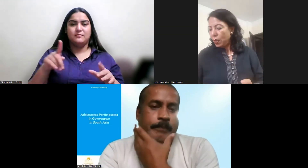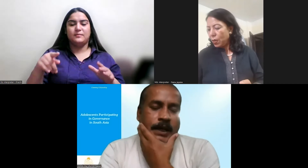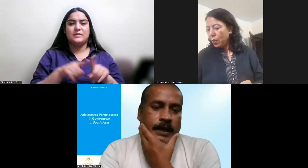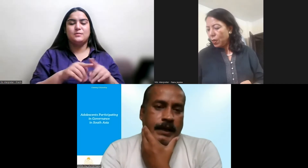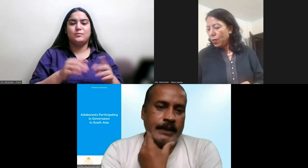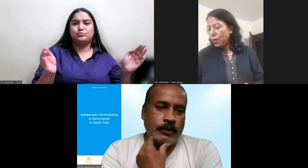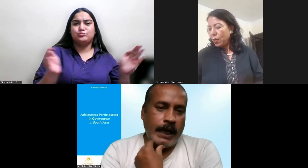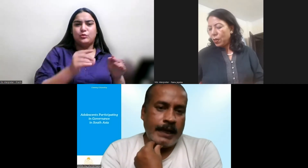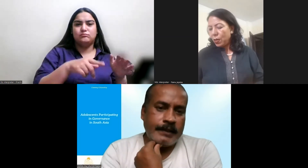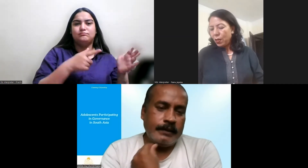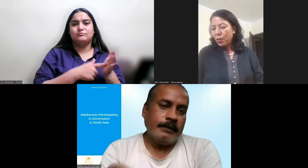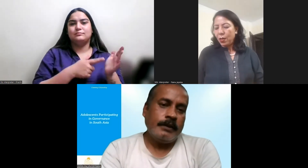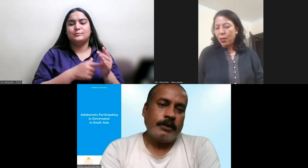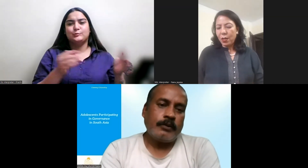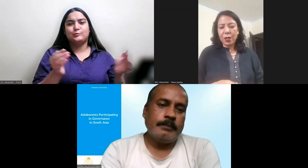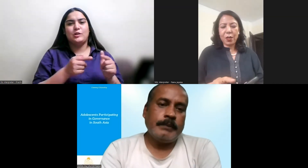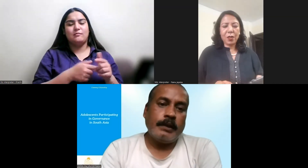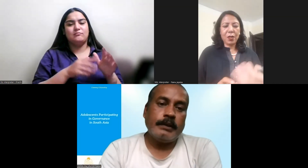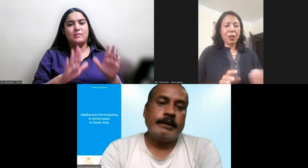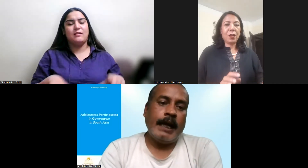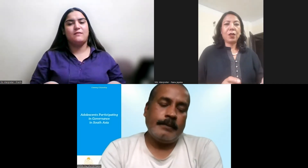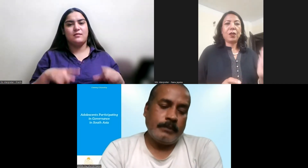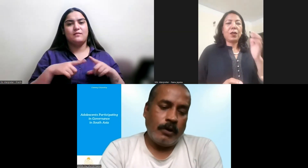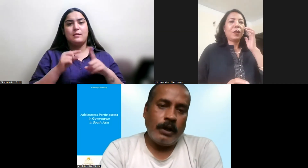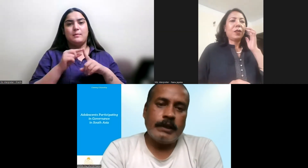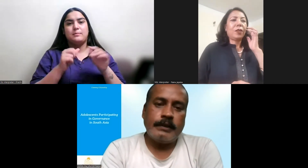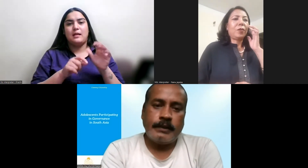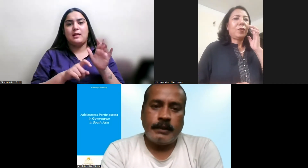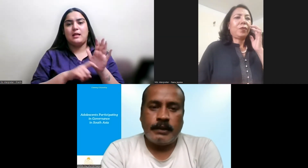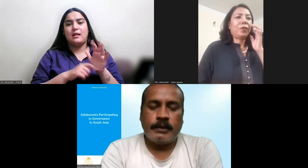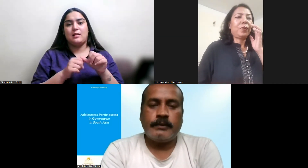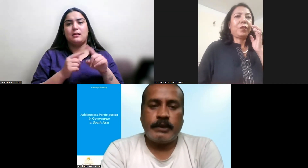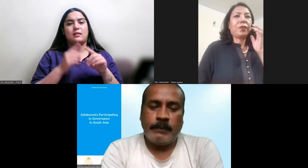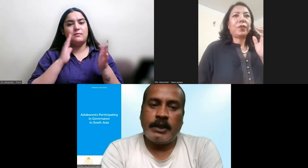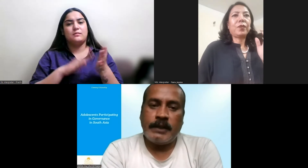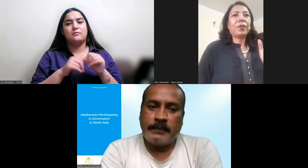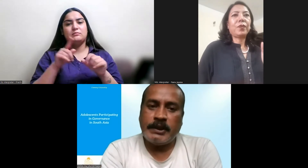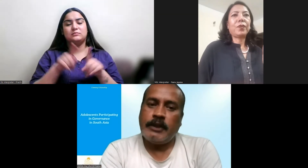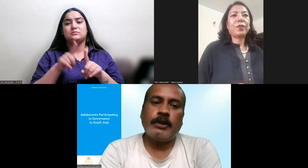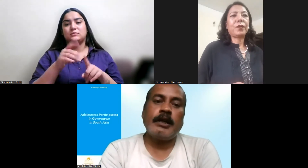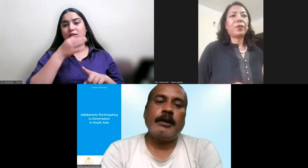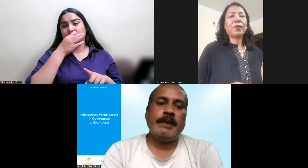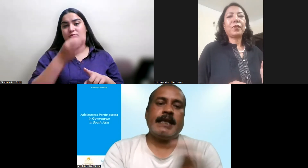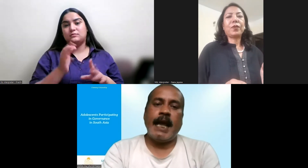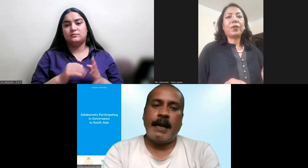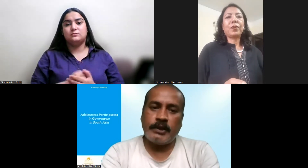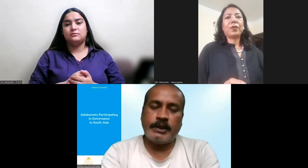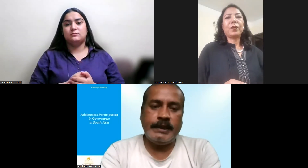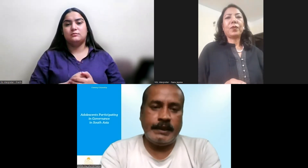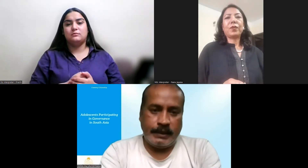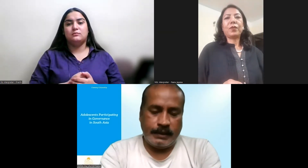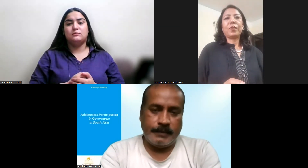ji, as you asked, so yeah, all 753 local governments have